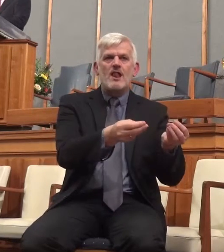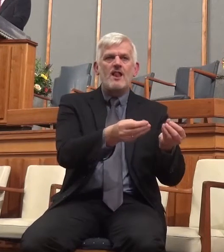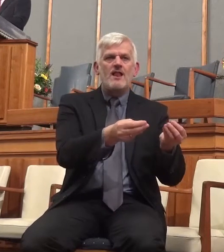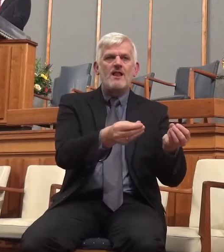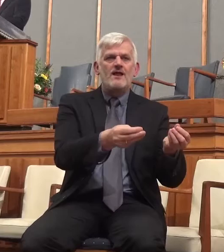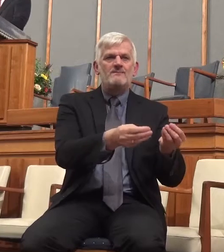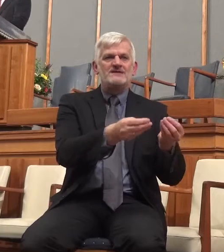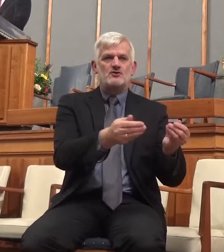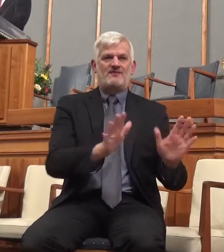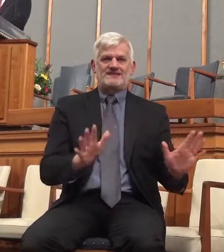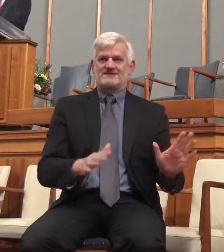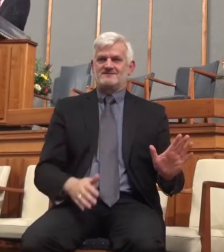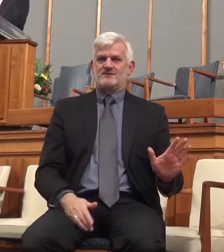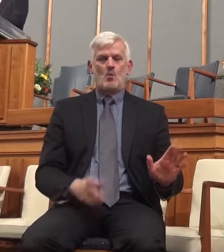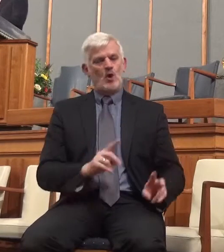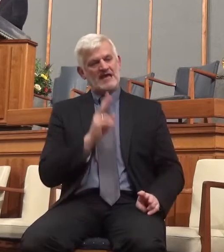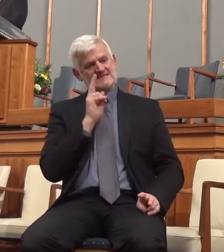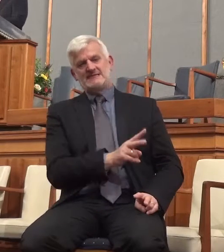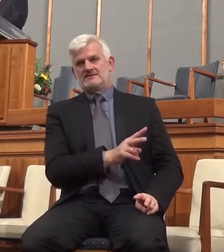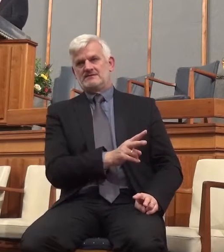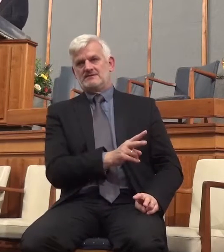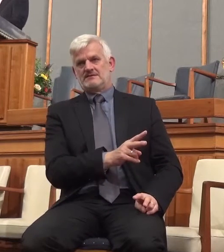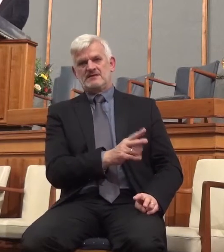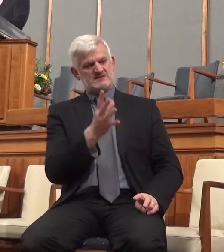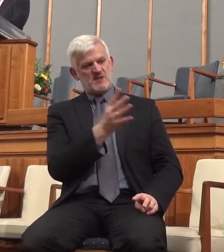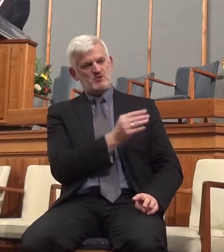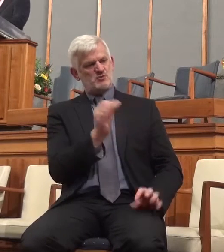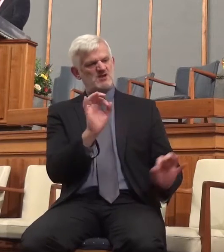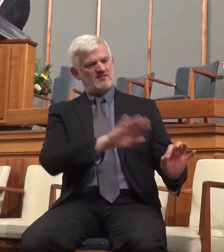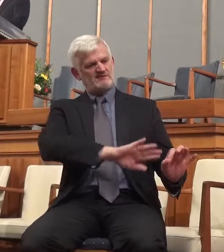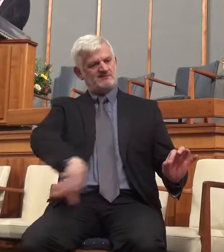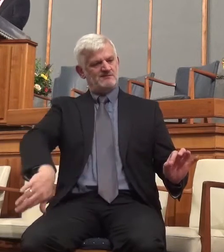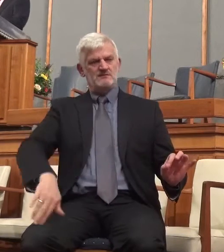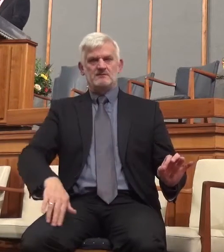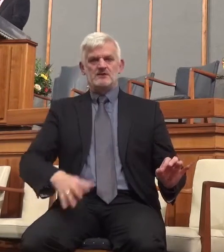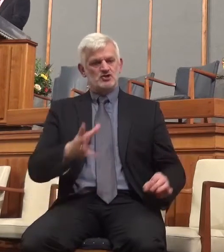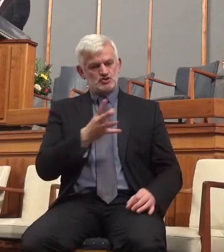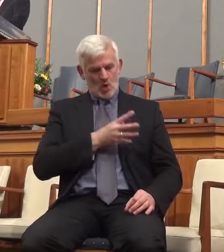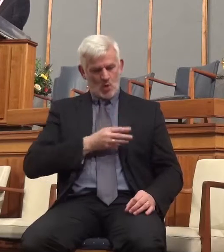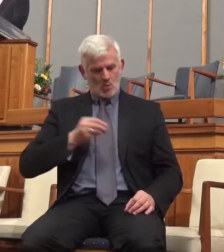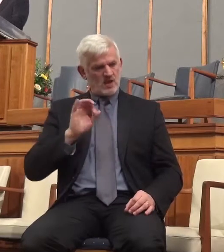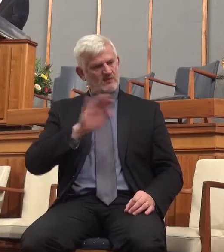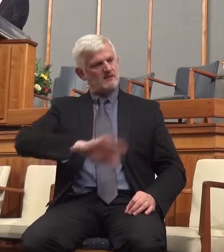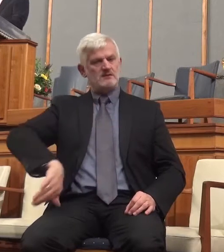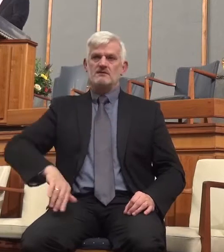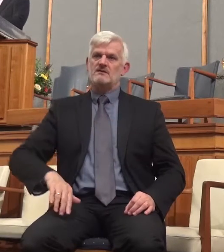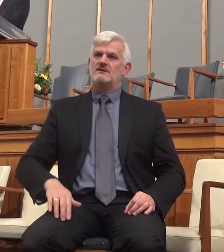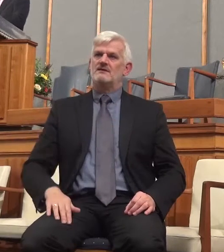matter. There is no spiritual realm. There is no soul. Walking by